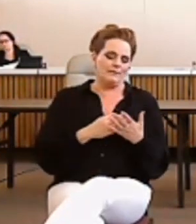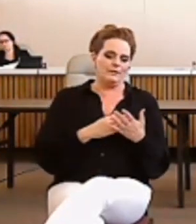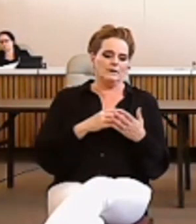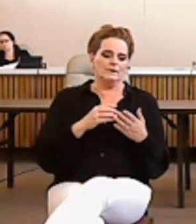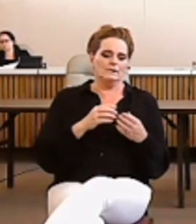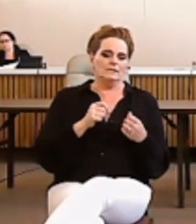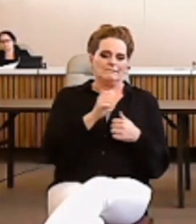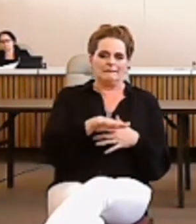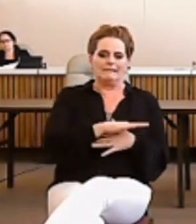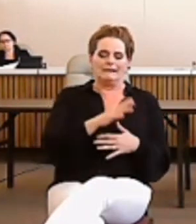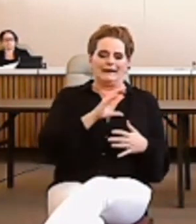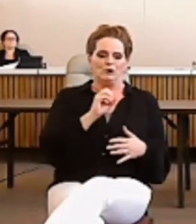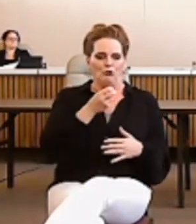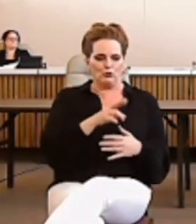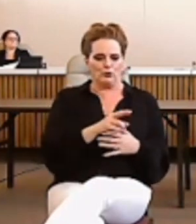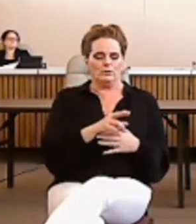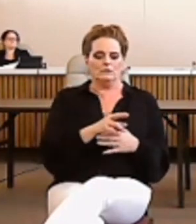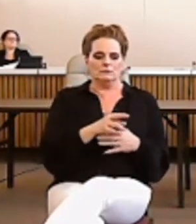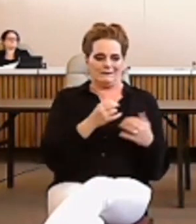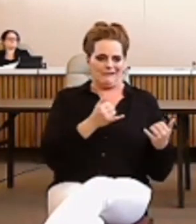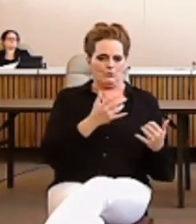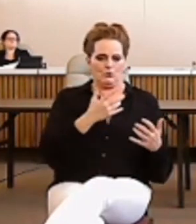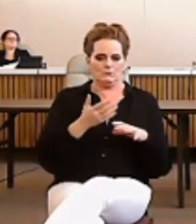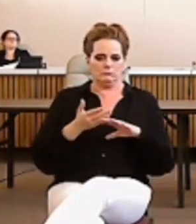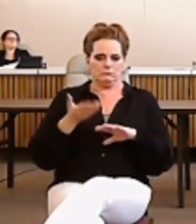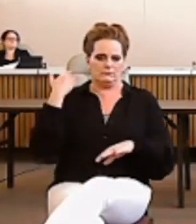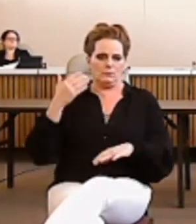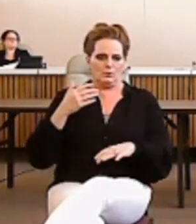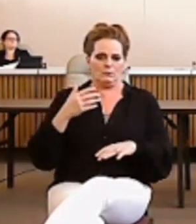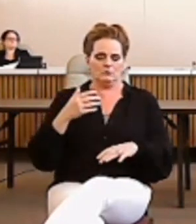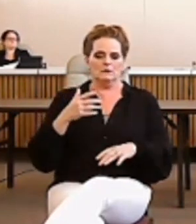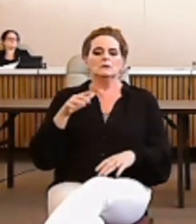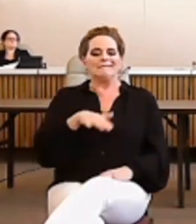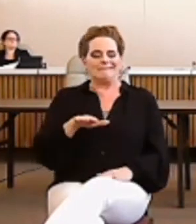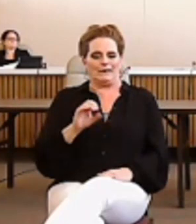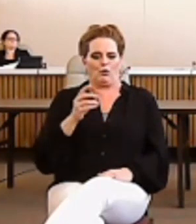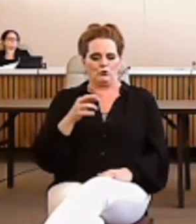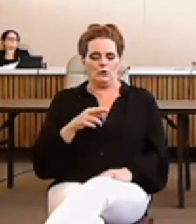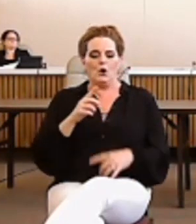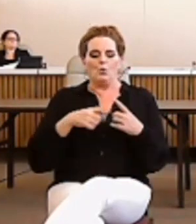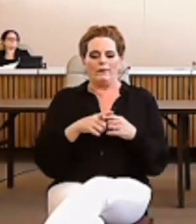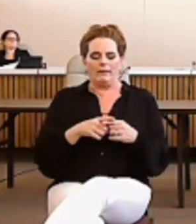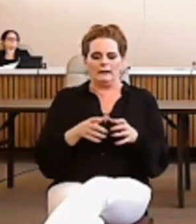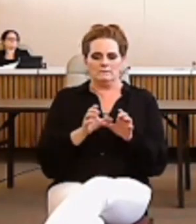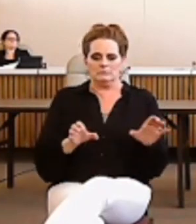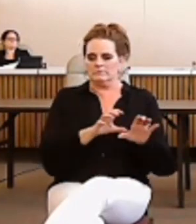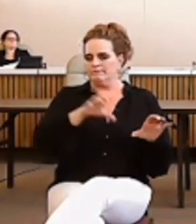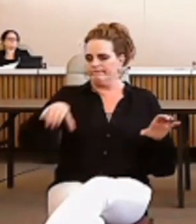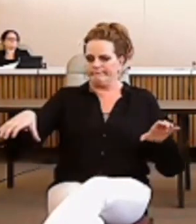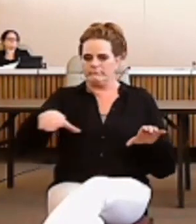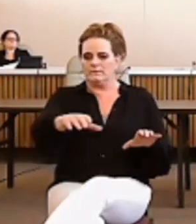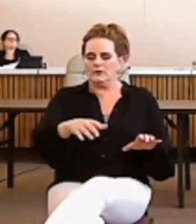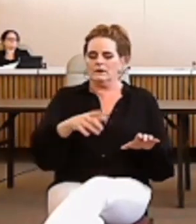if it's this current one or a previous landowner, because when they subdivided these out, they should have made that a joint